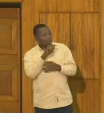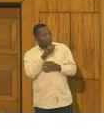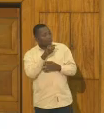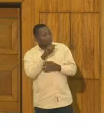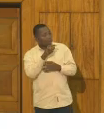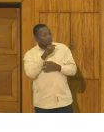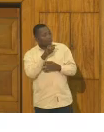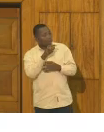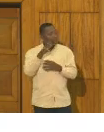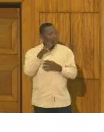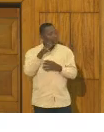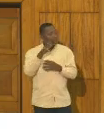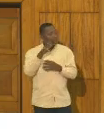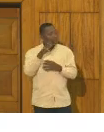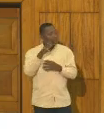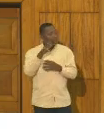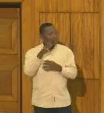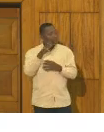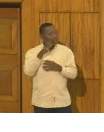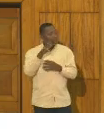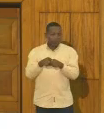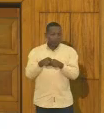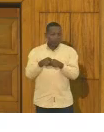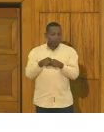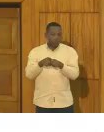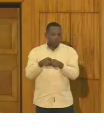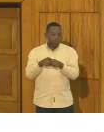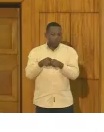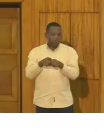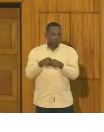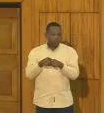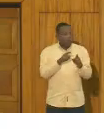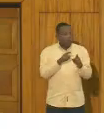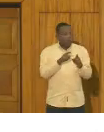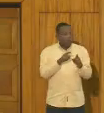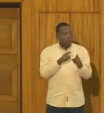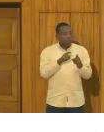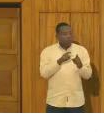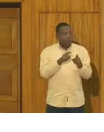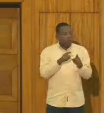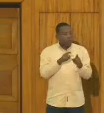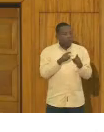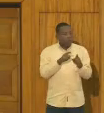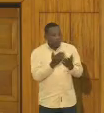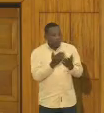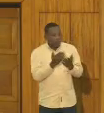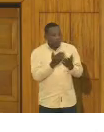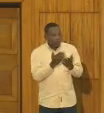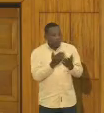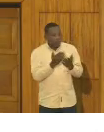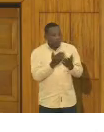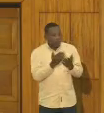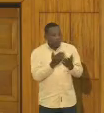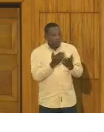Now, also in the studies, we also saw a particular pattern in how the various